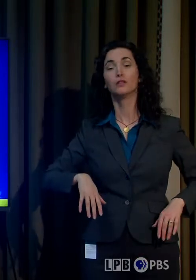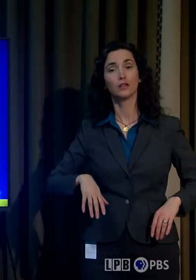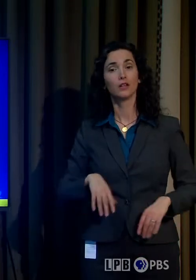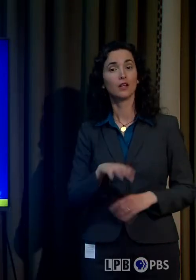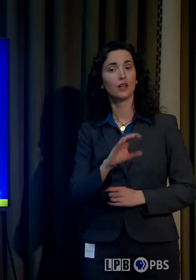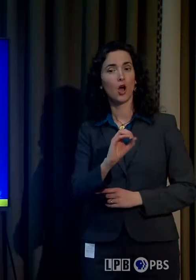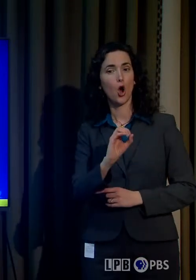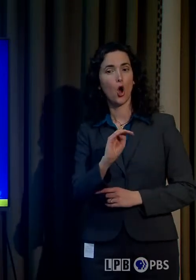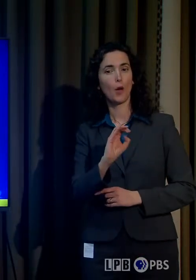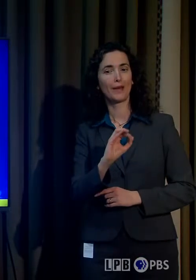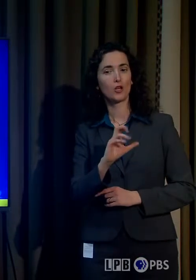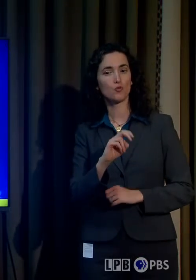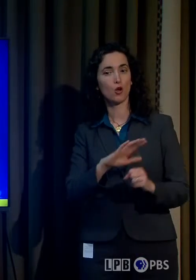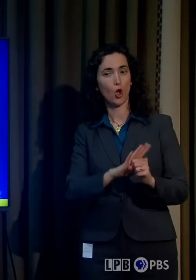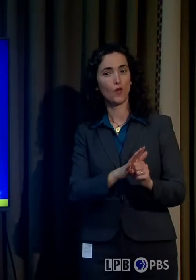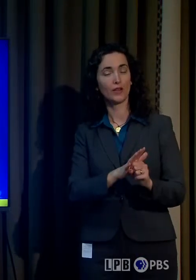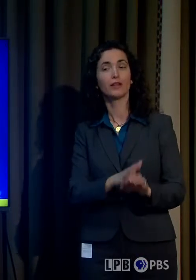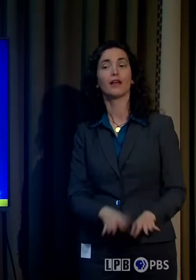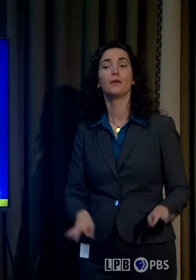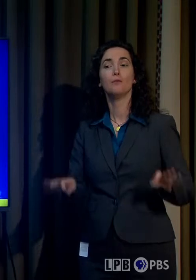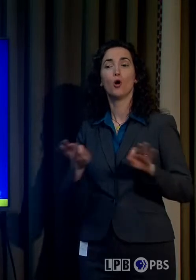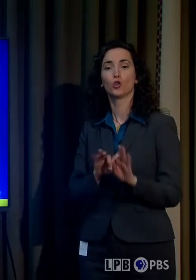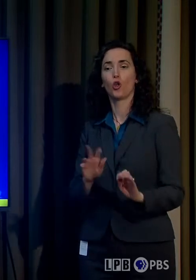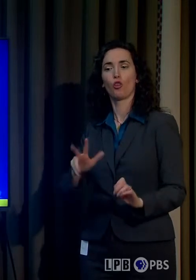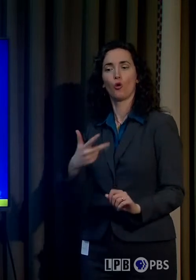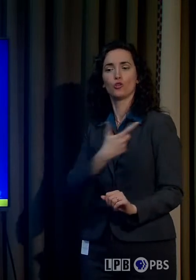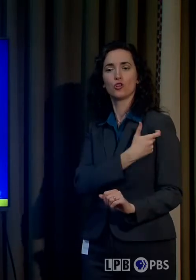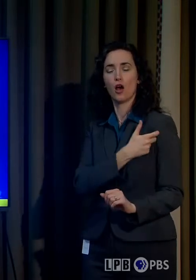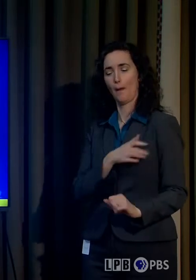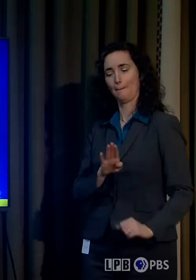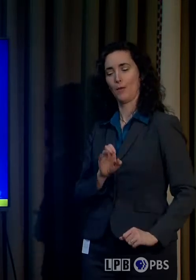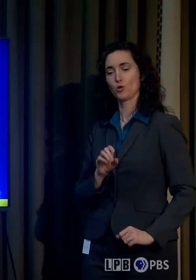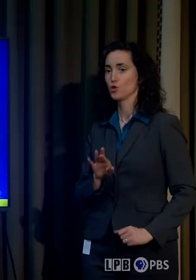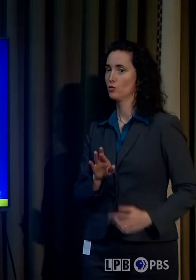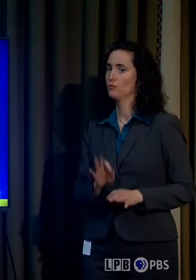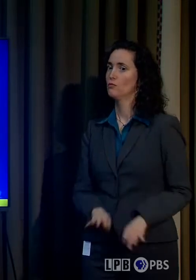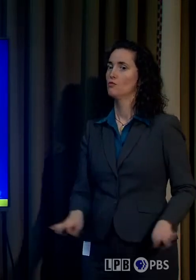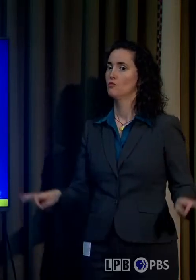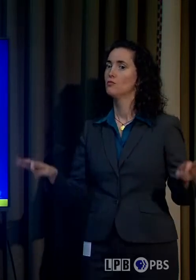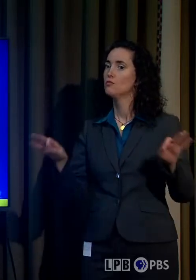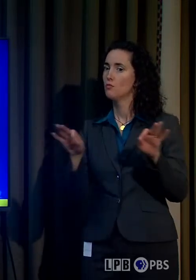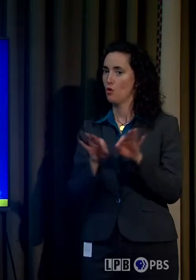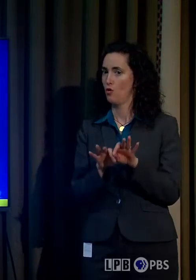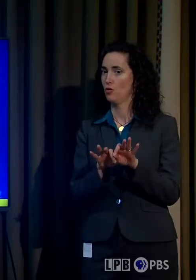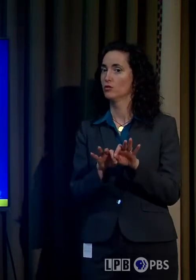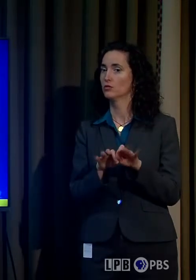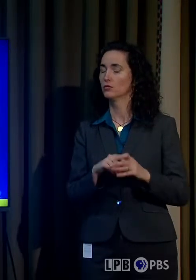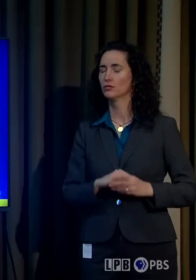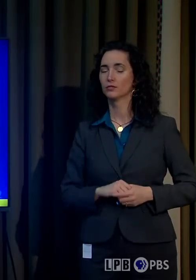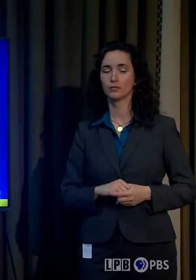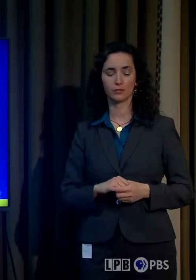the importance of being boosted is much greater with the Omicron variant.